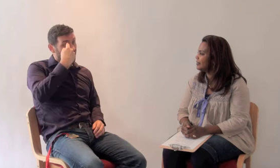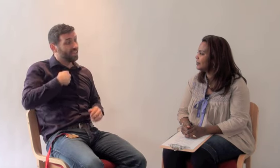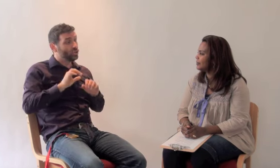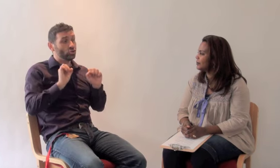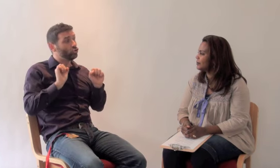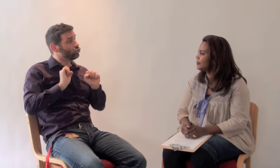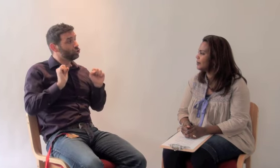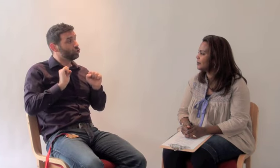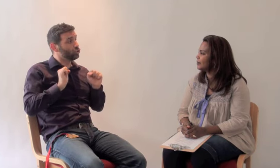Honestly,